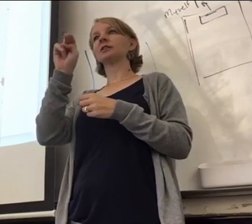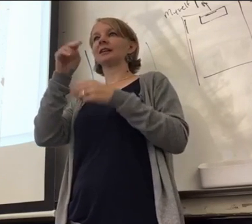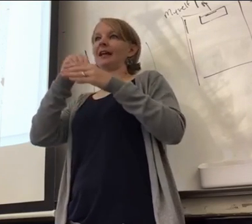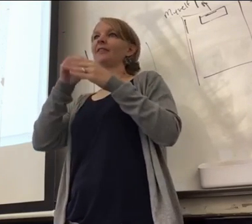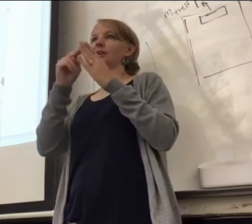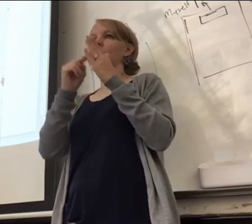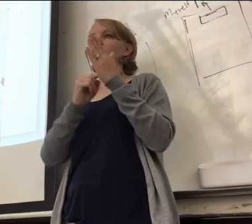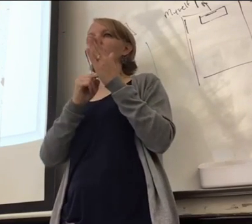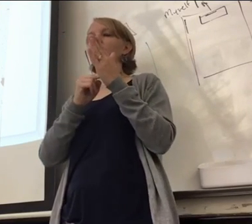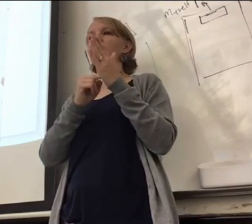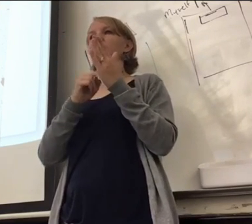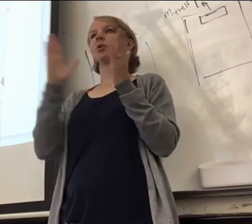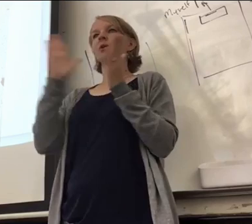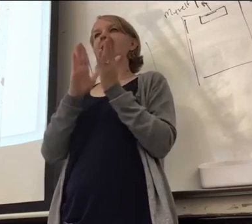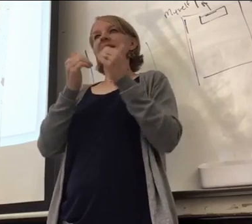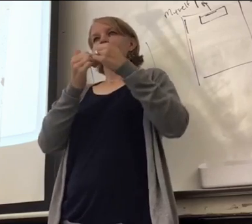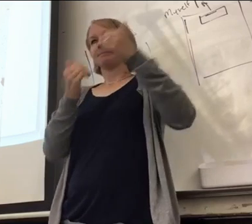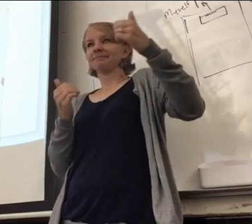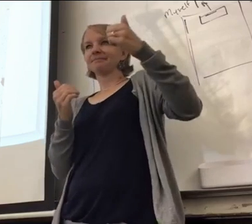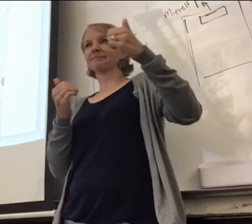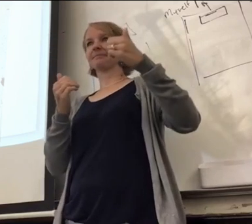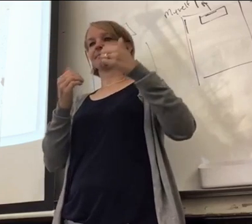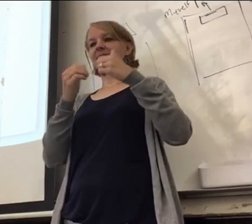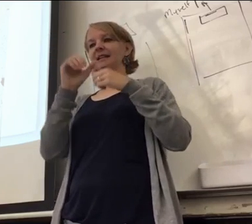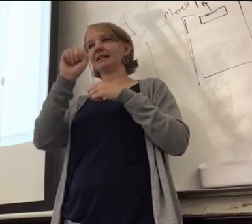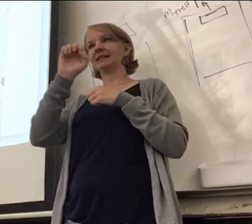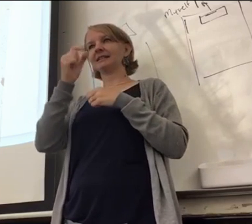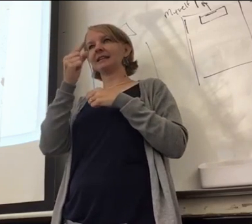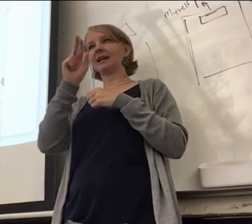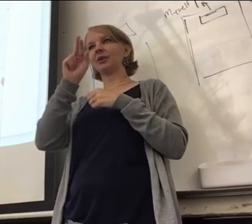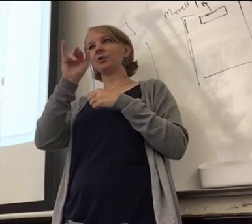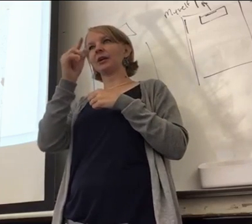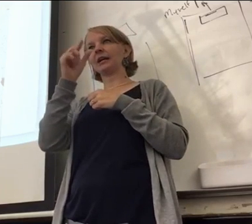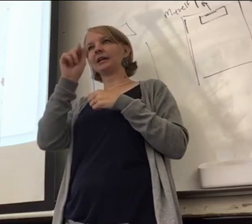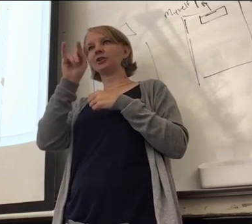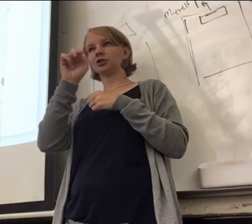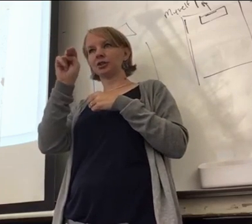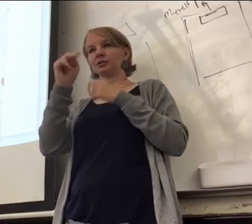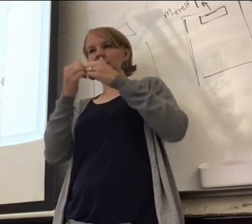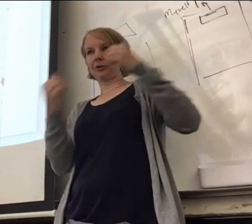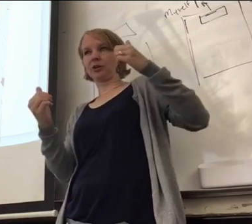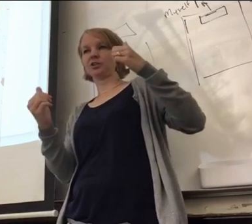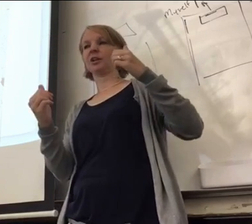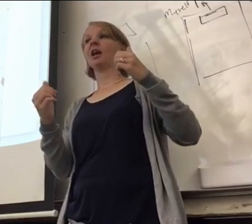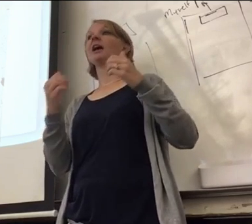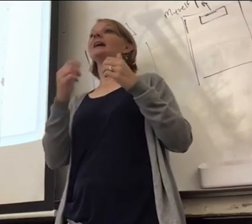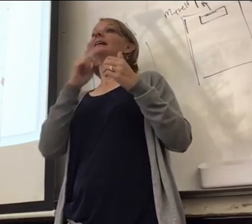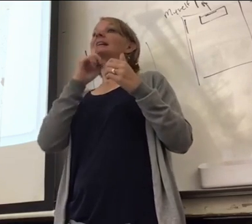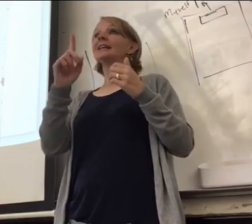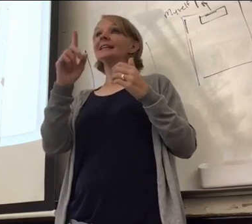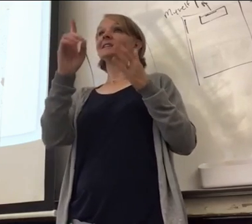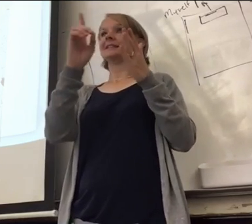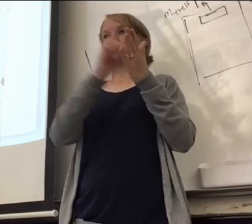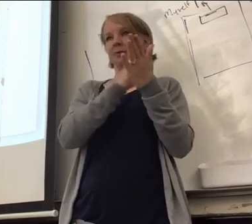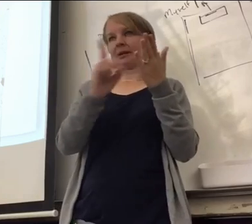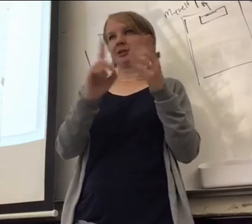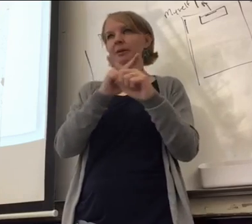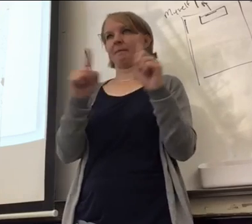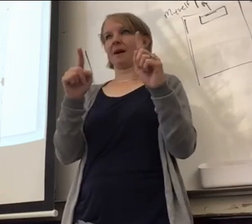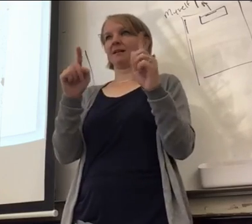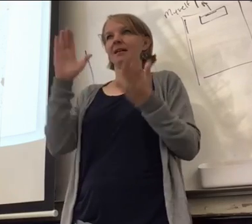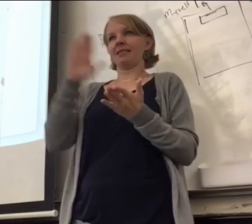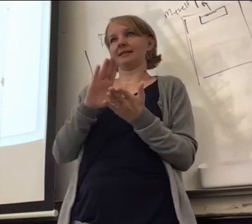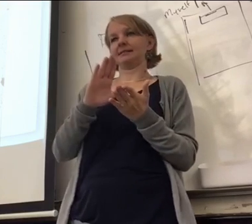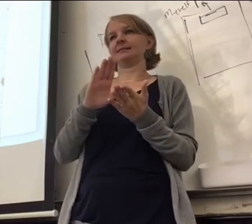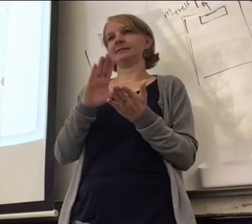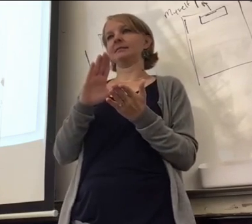North. Now, there was some segregation, especially with discrimination, but definitely not as much as the South.